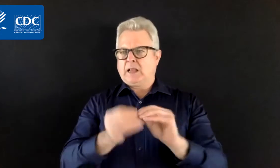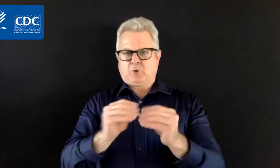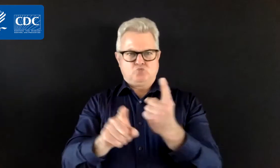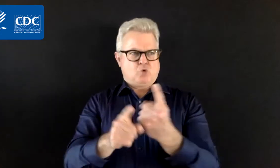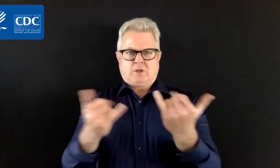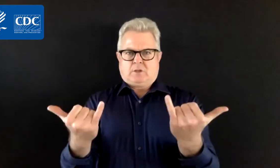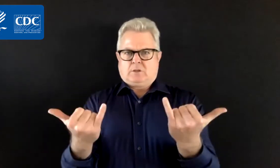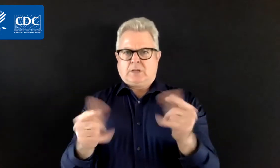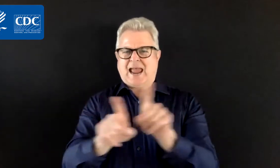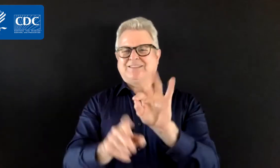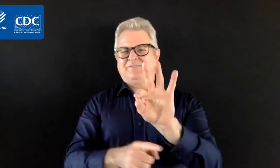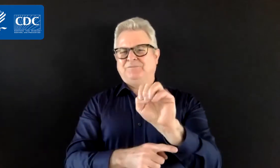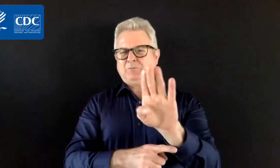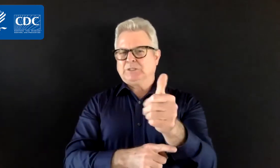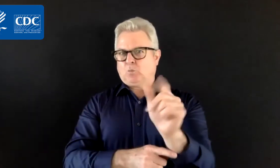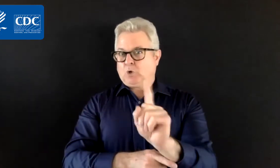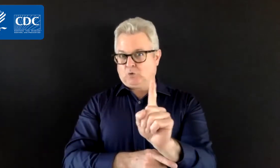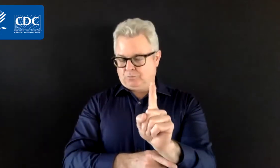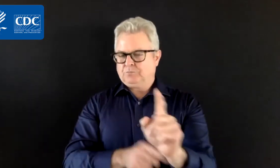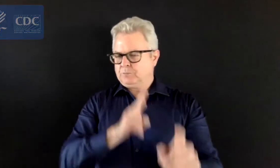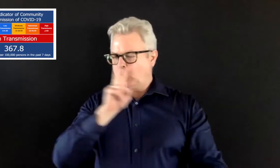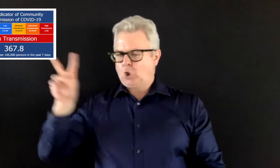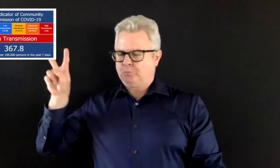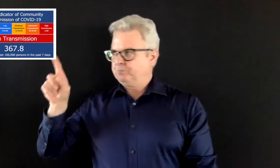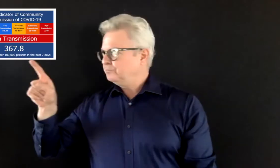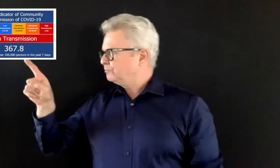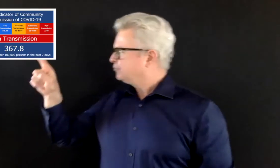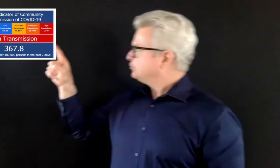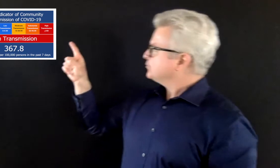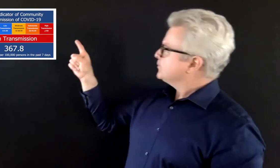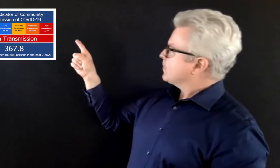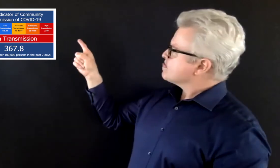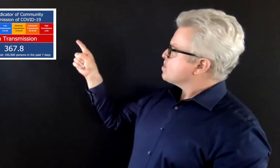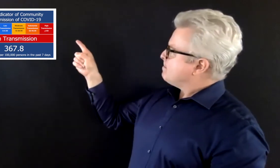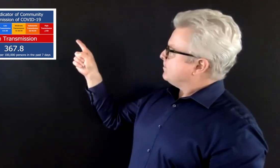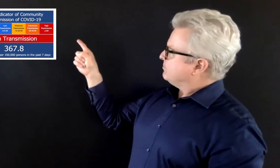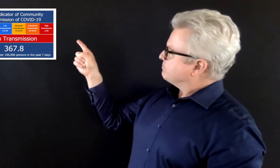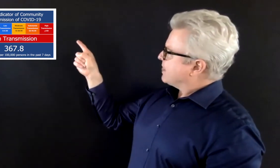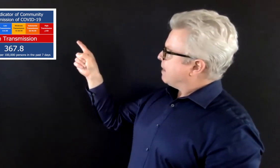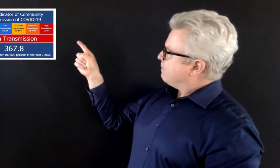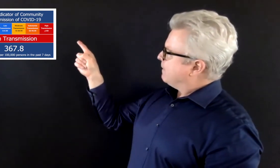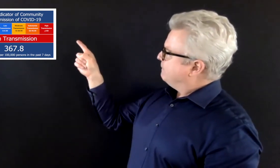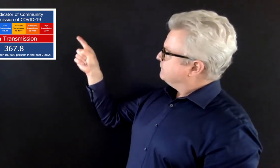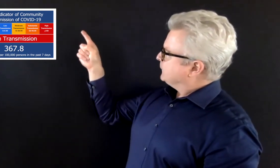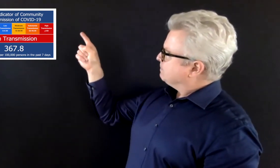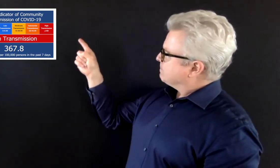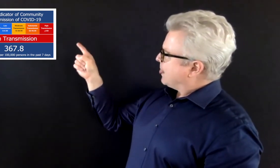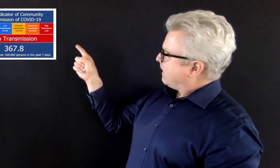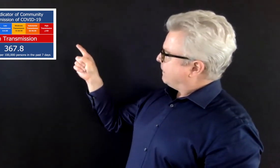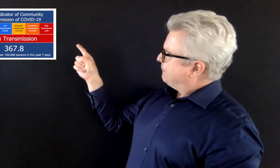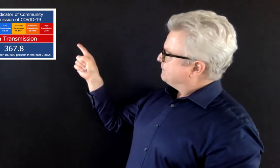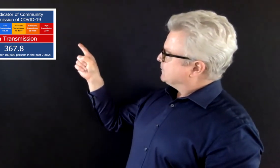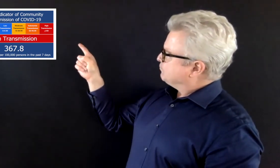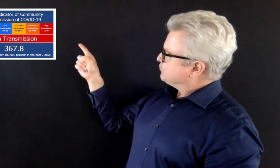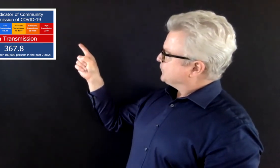the reasoning why where we stand in the state of Rhode Island, okay, as of February the 10th. So if you